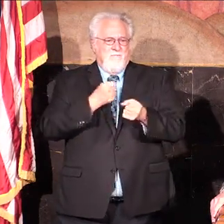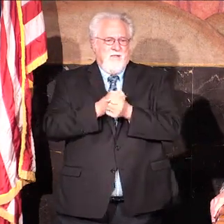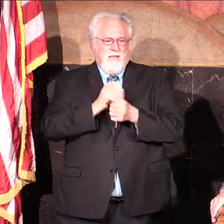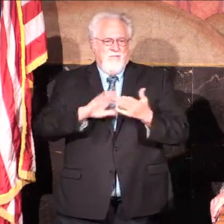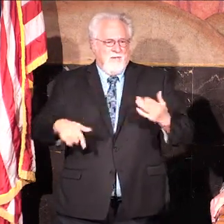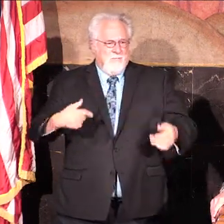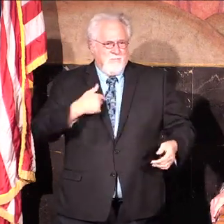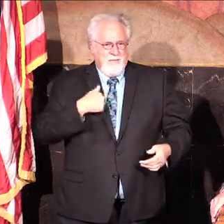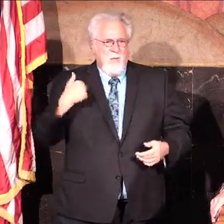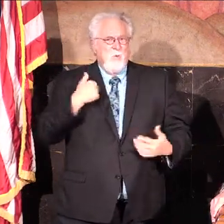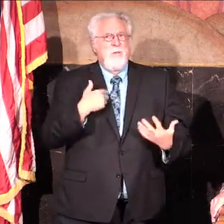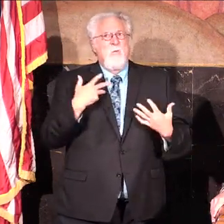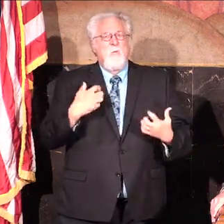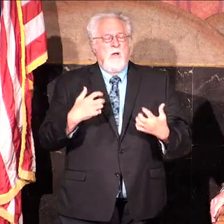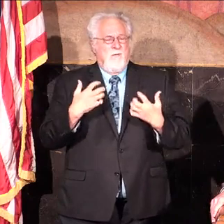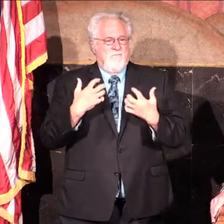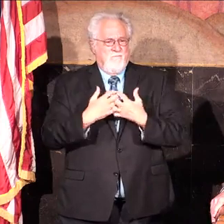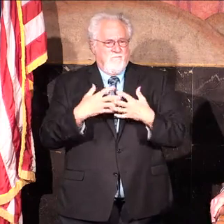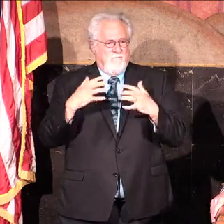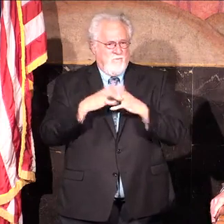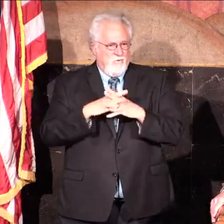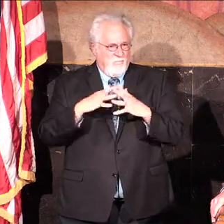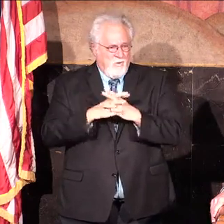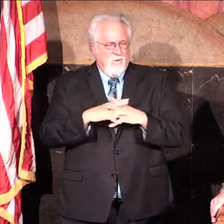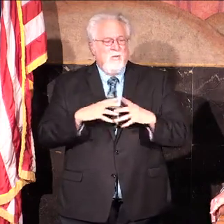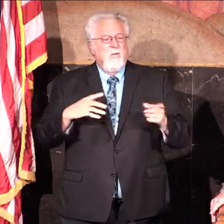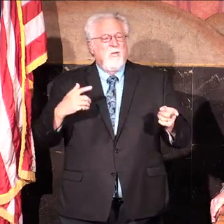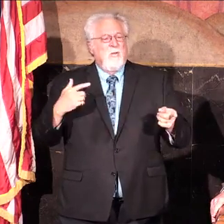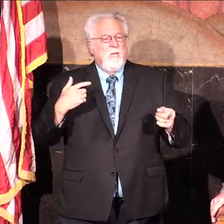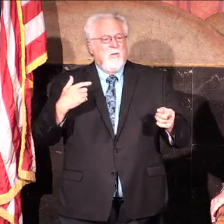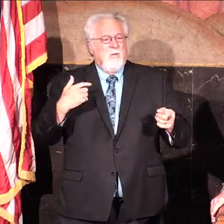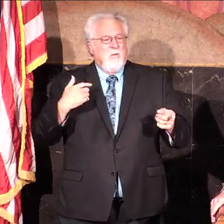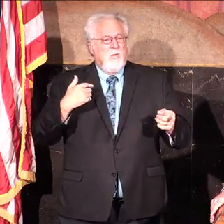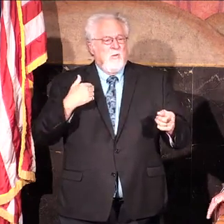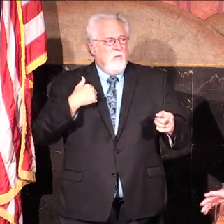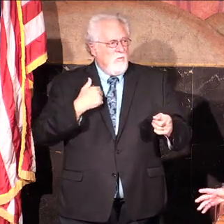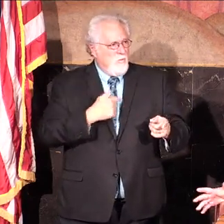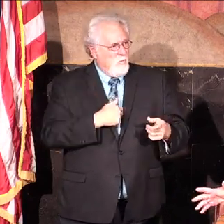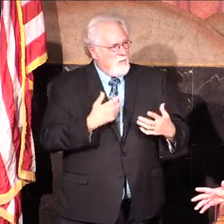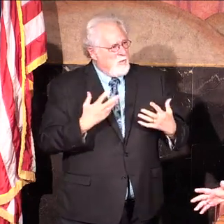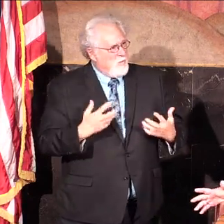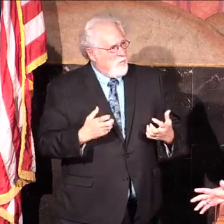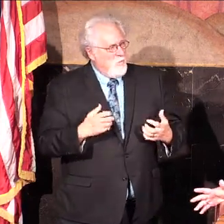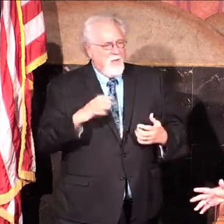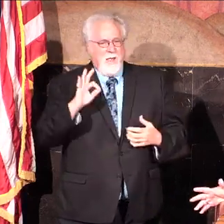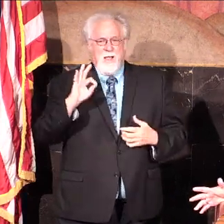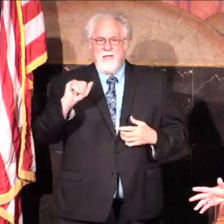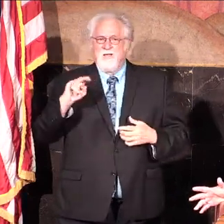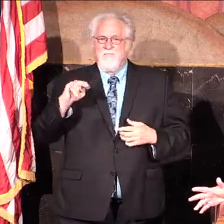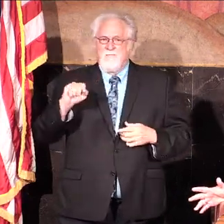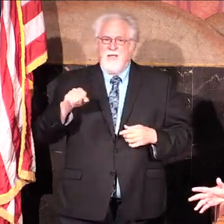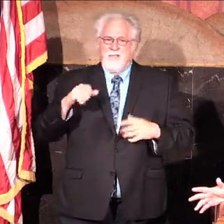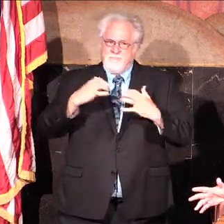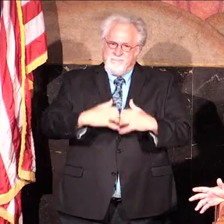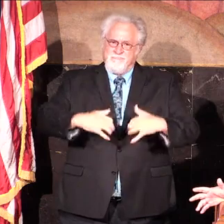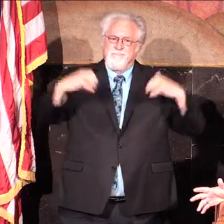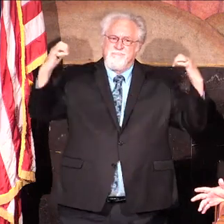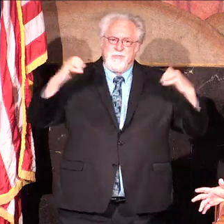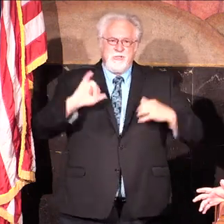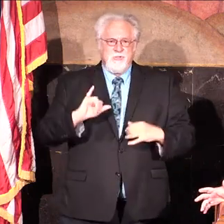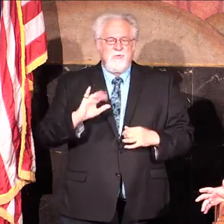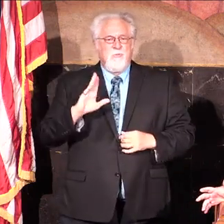and we want football as soon as it's safe to do so, and we want some fans in the stands as